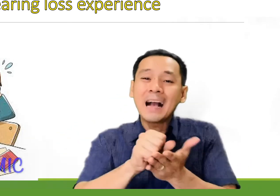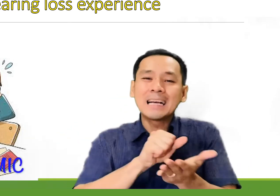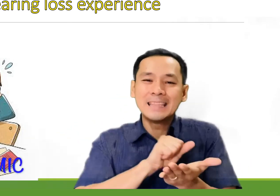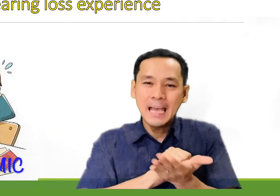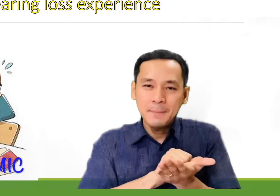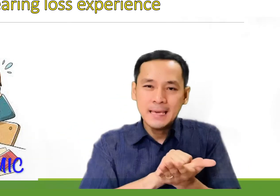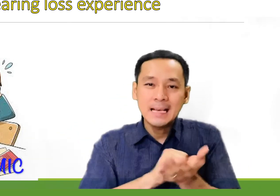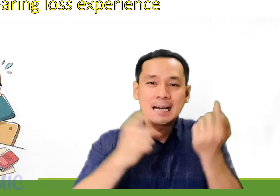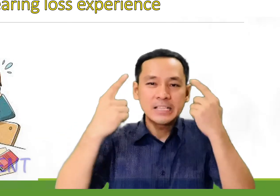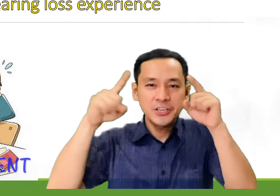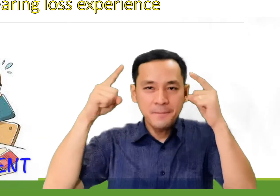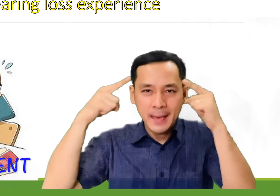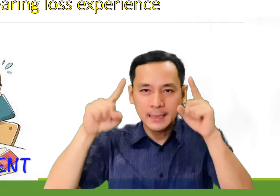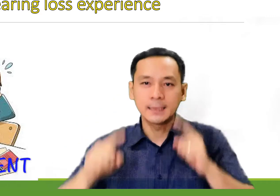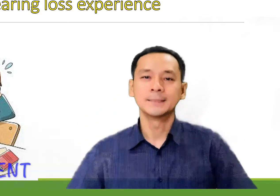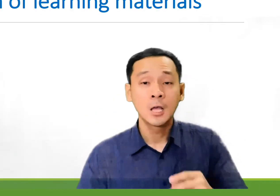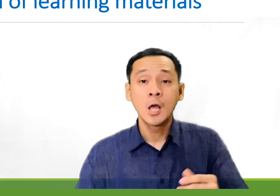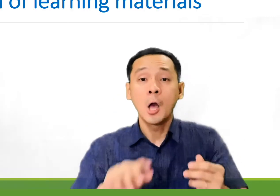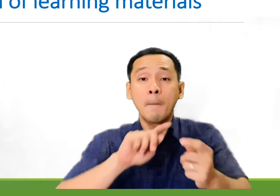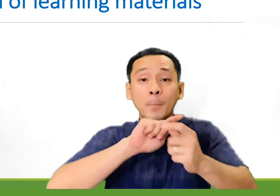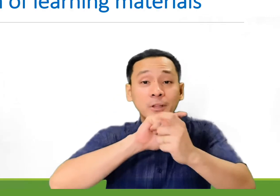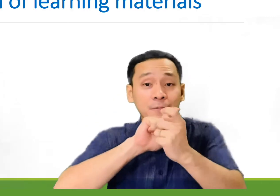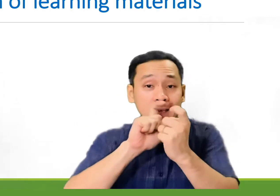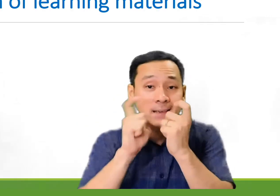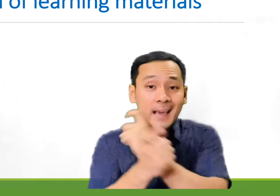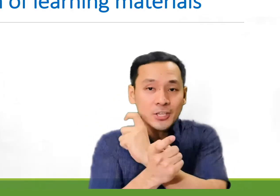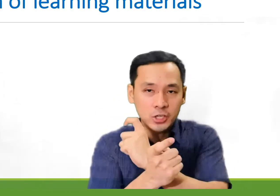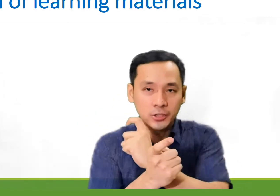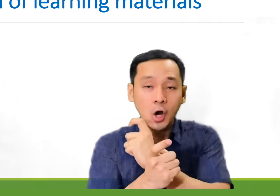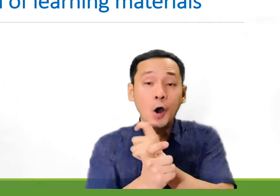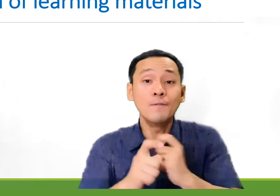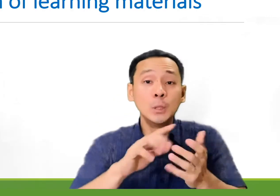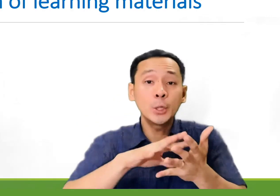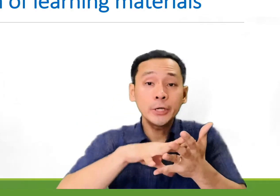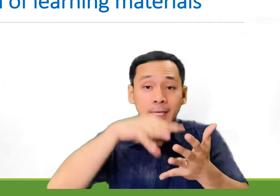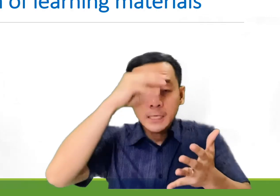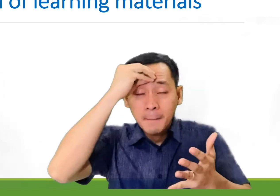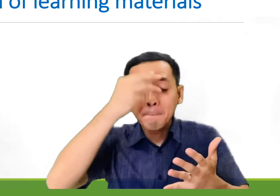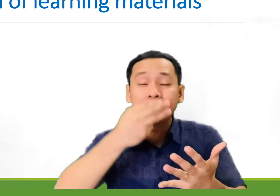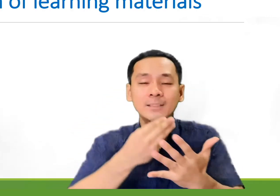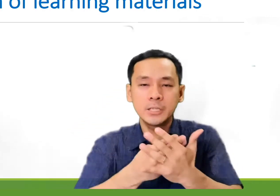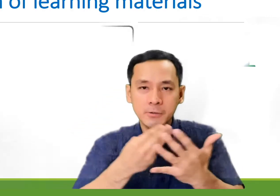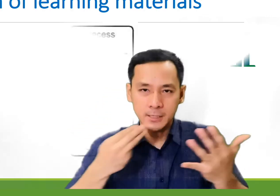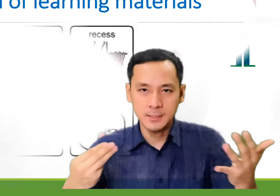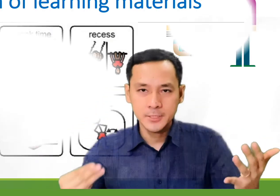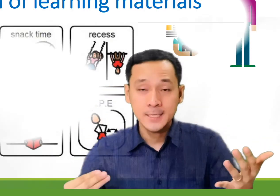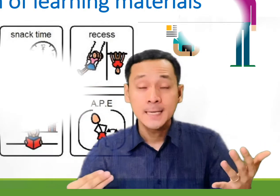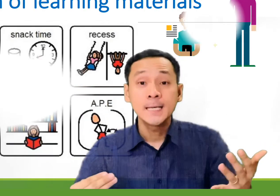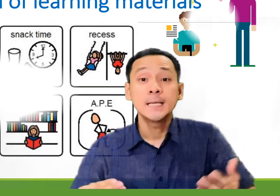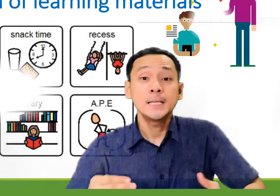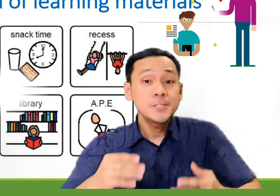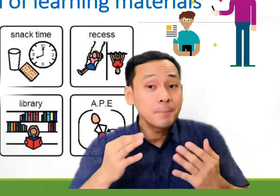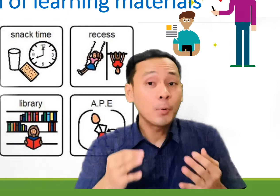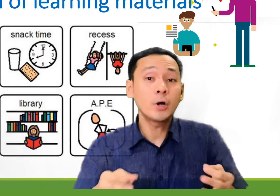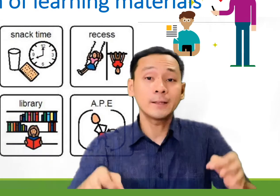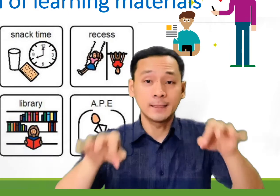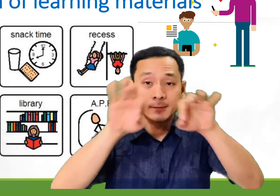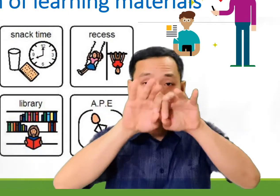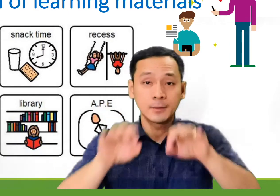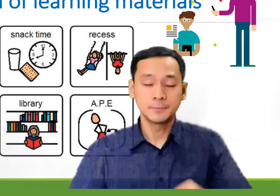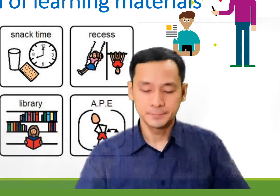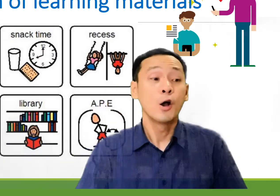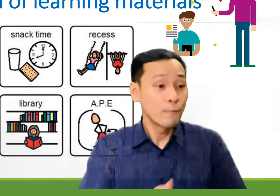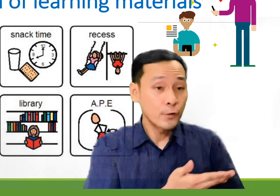of academic achievement. Modification of learning materials is